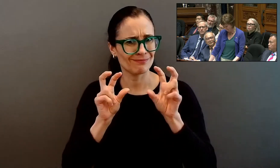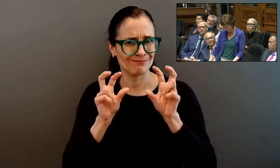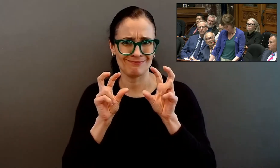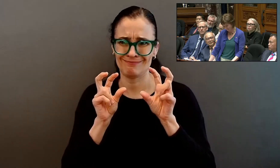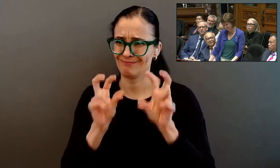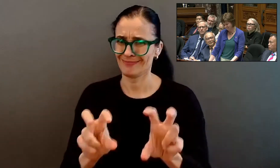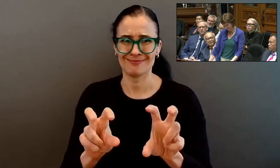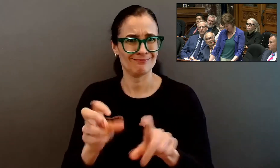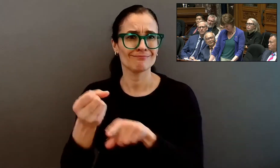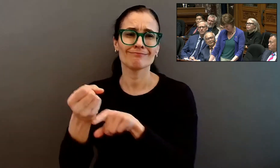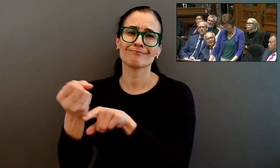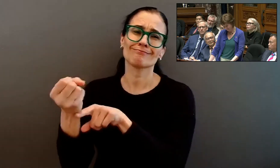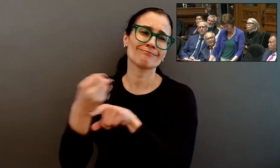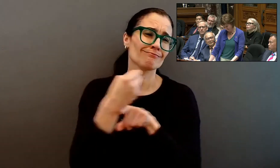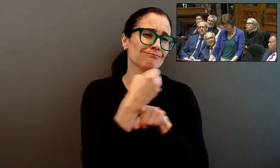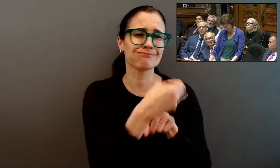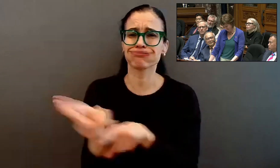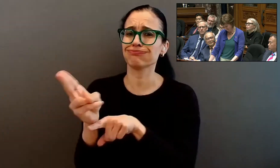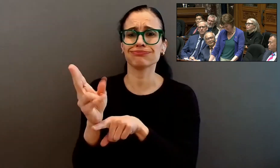2017.